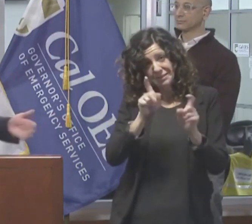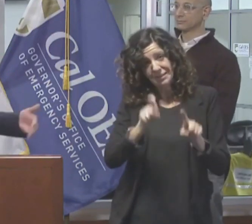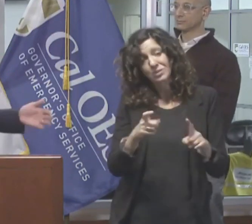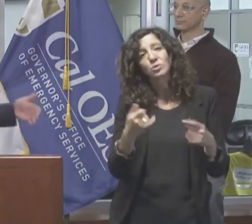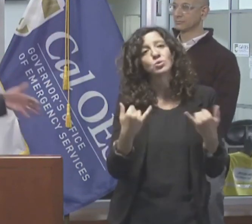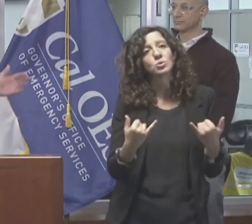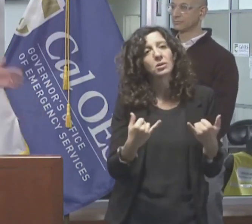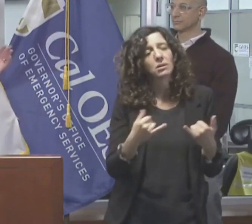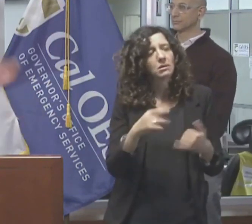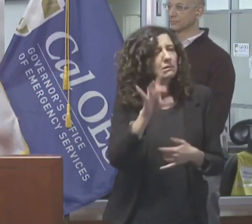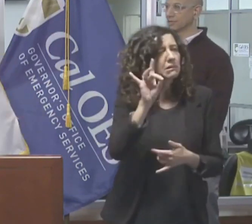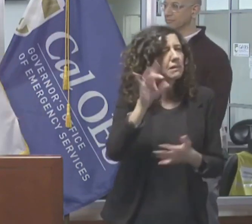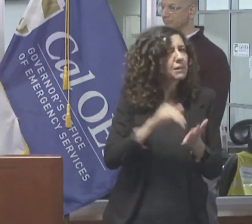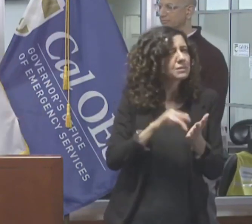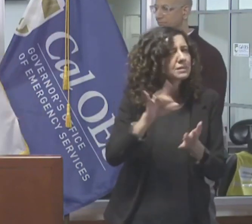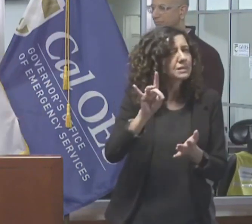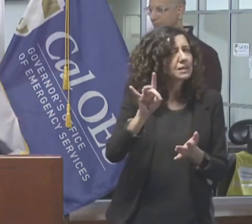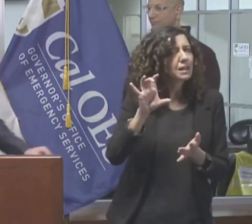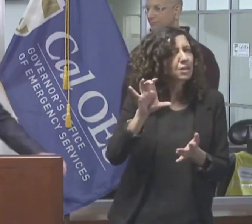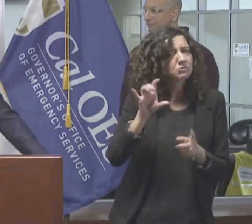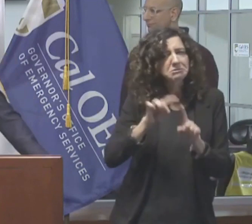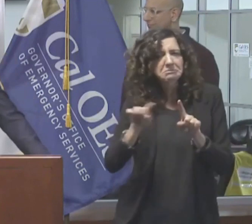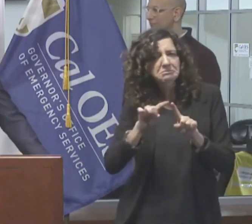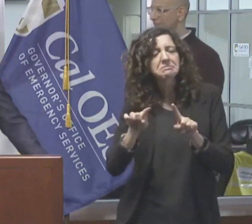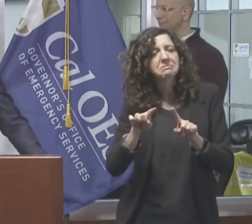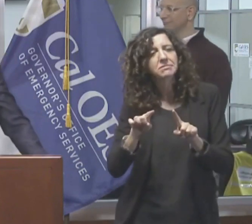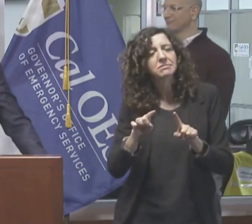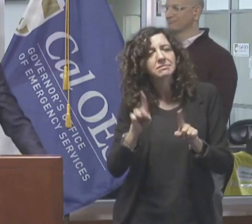Little, 8,800 and some odd.